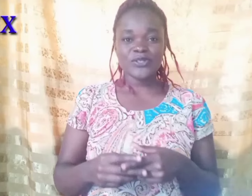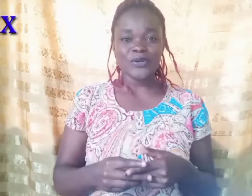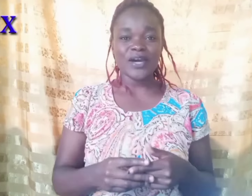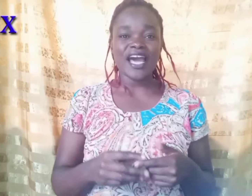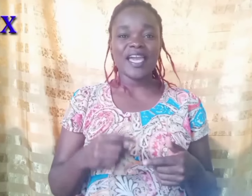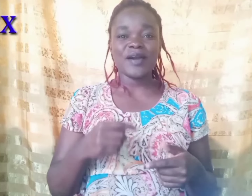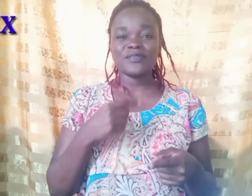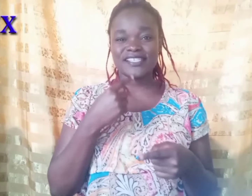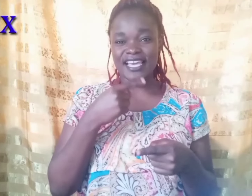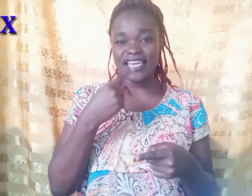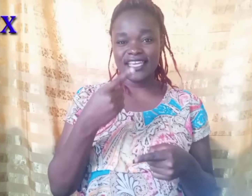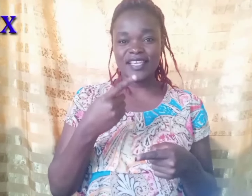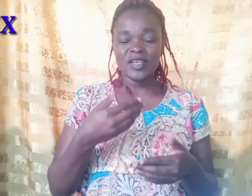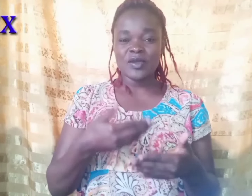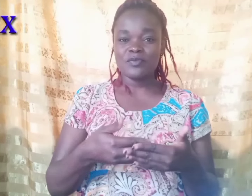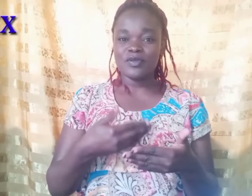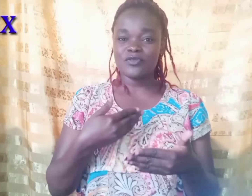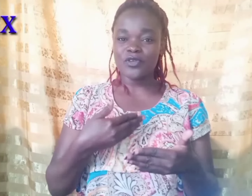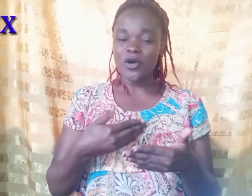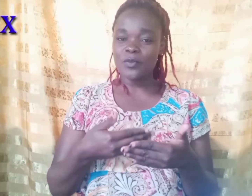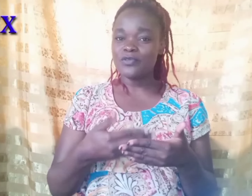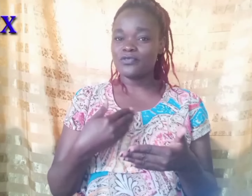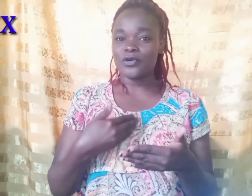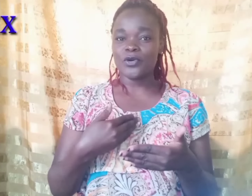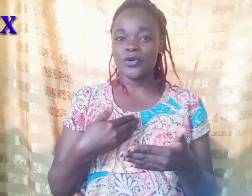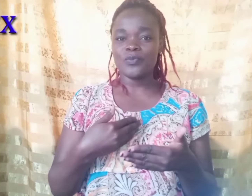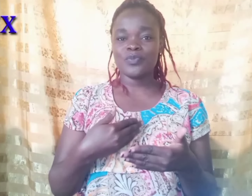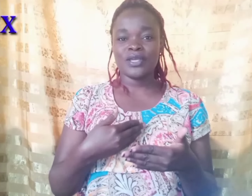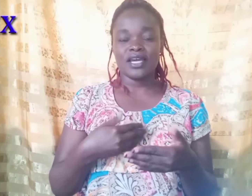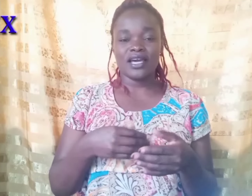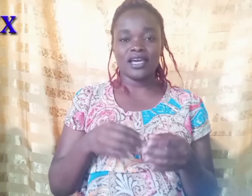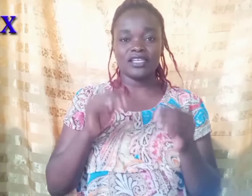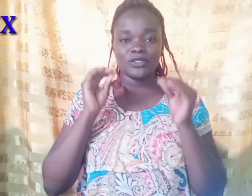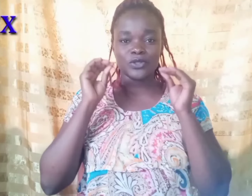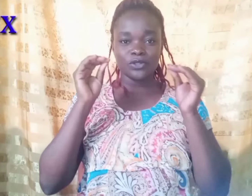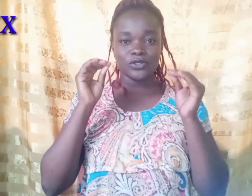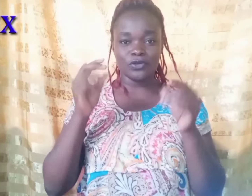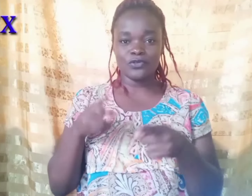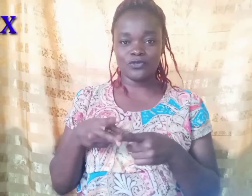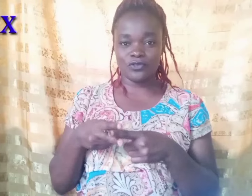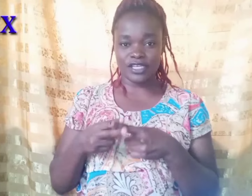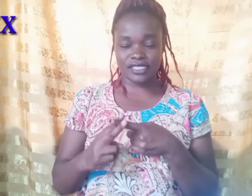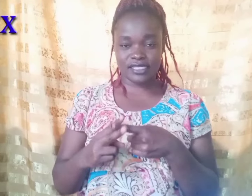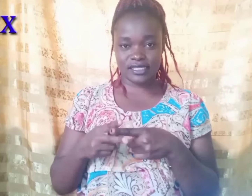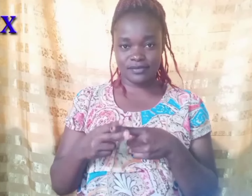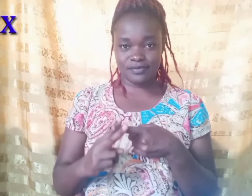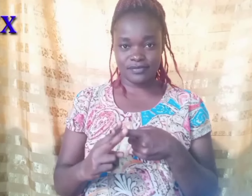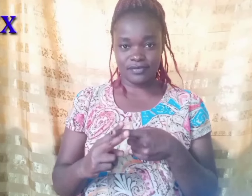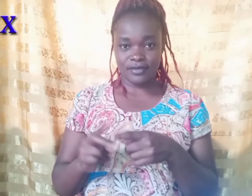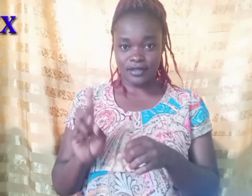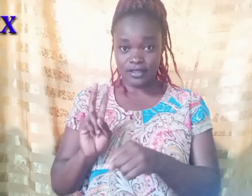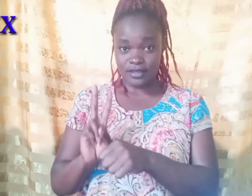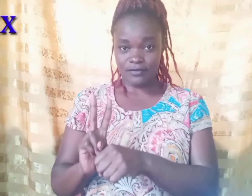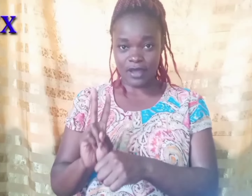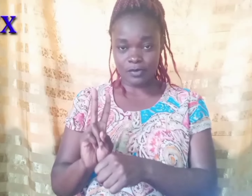So I am saying before I taught you fix the